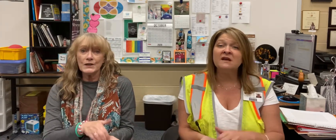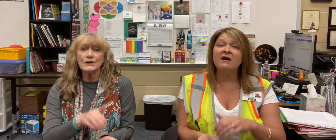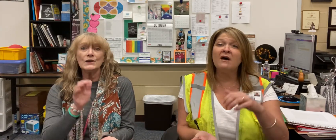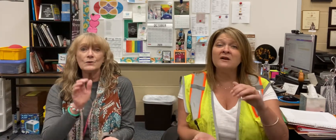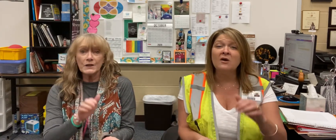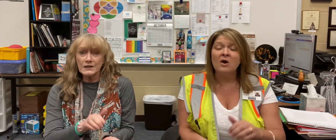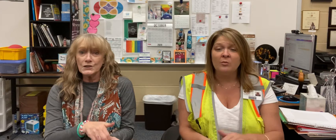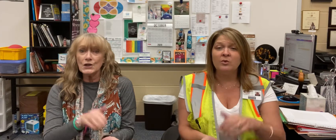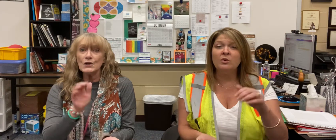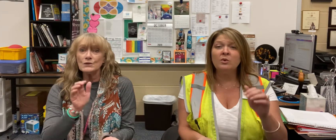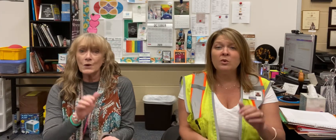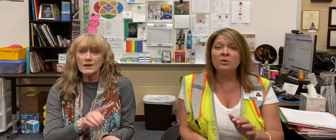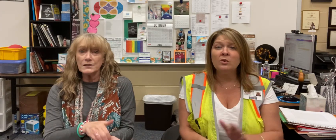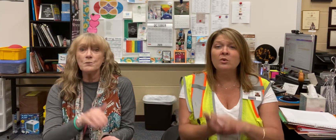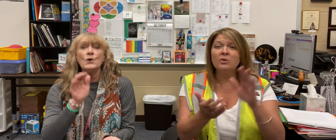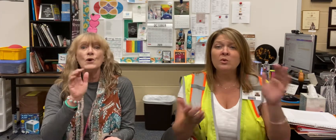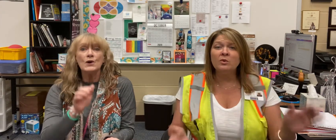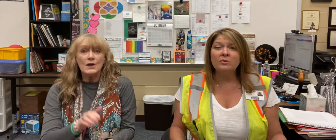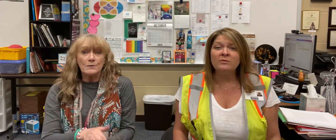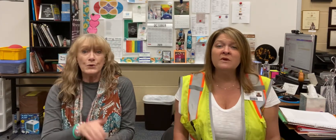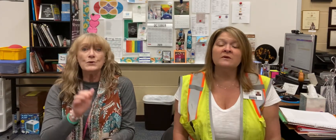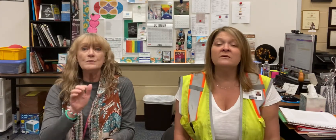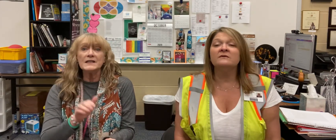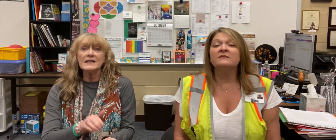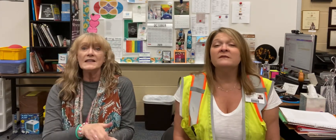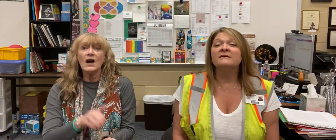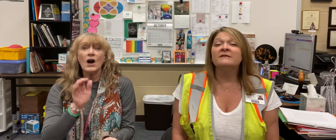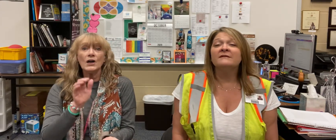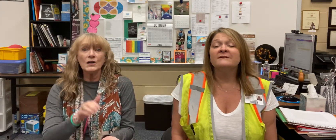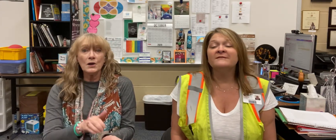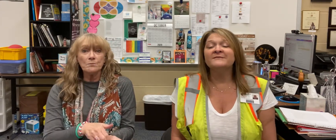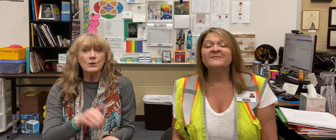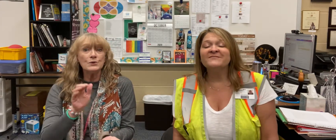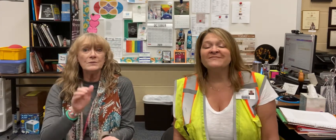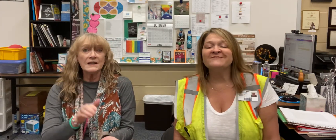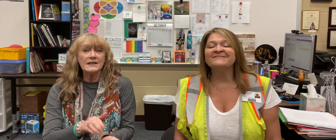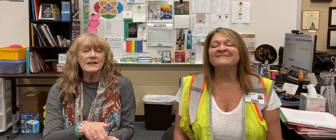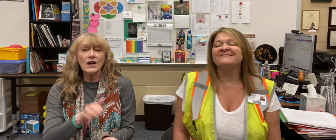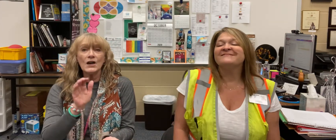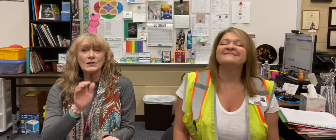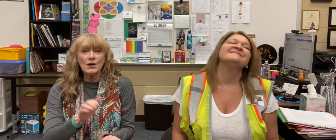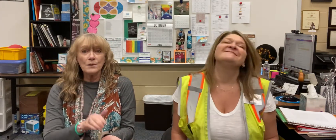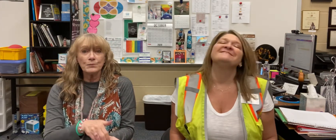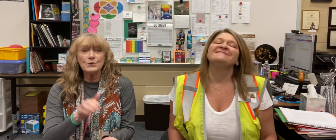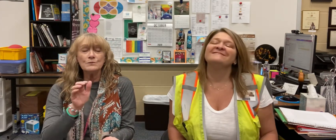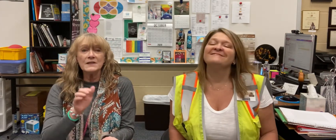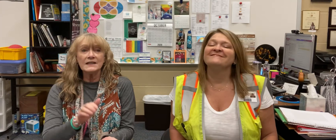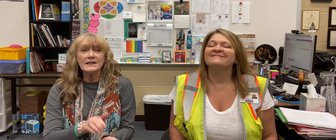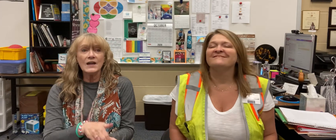will return once more. Boom diddy yada, boom diddy yada, boom diddy